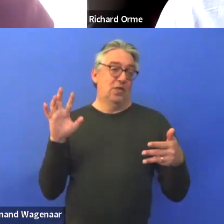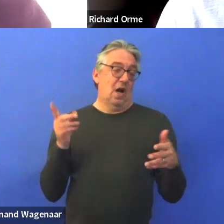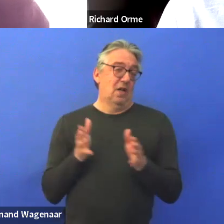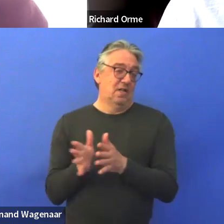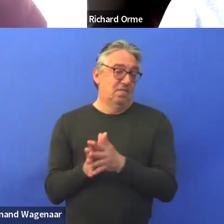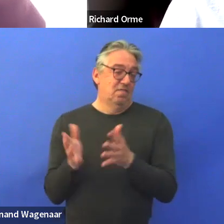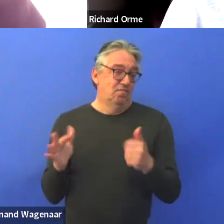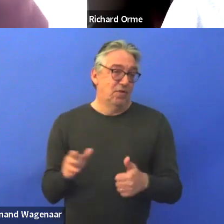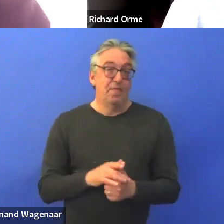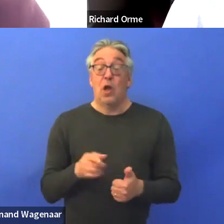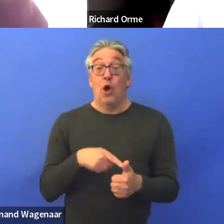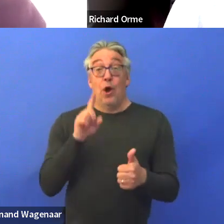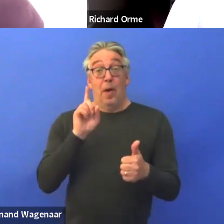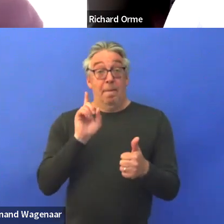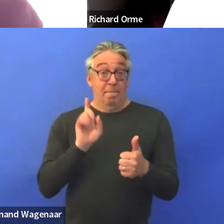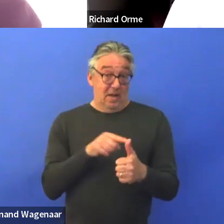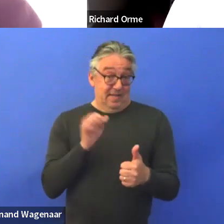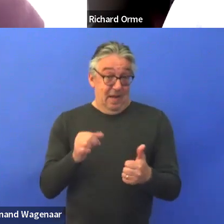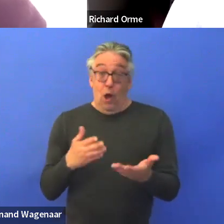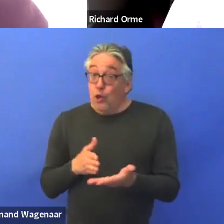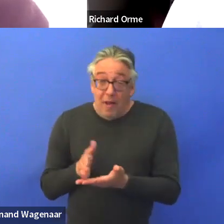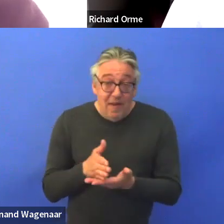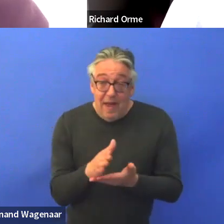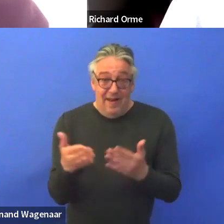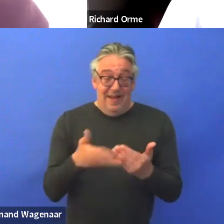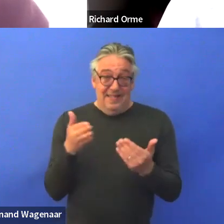document, you can navigate the document, the fact of